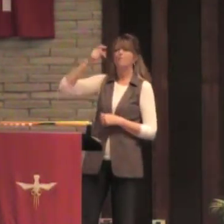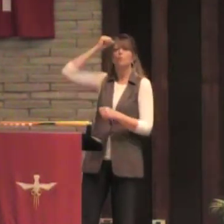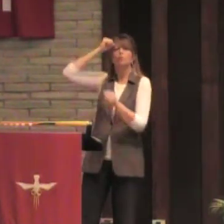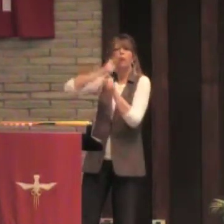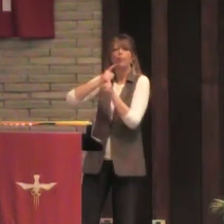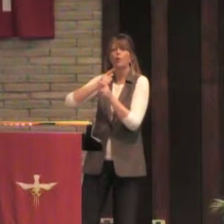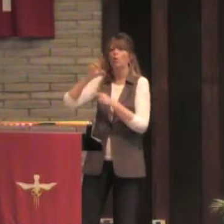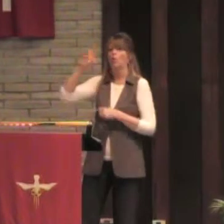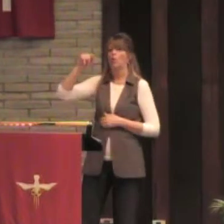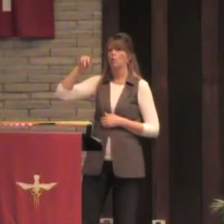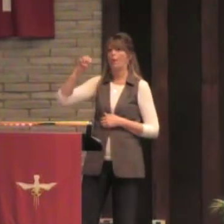King David's